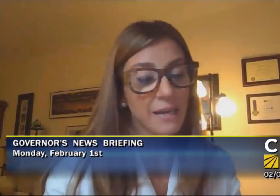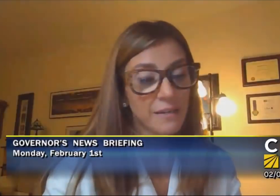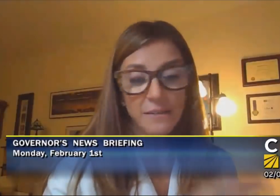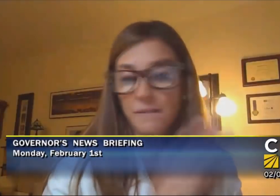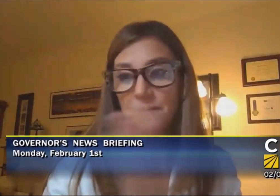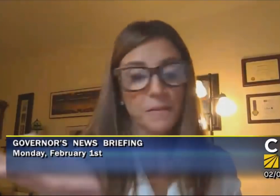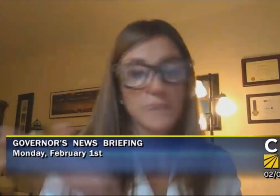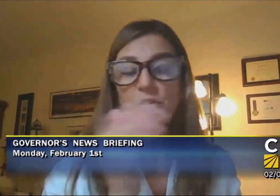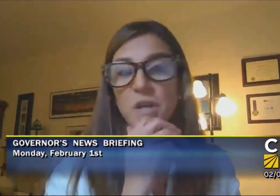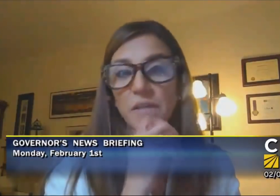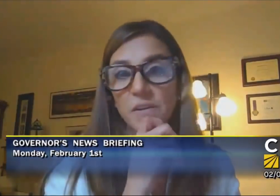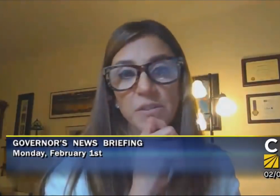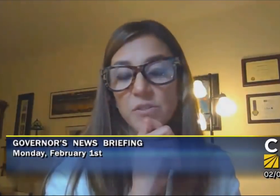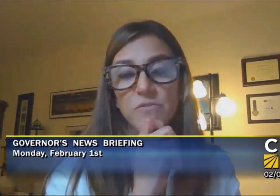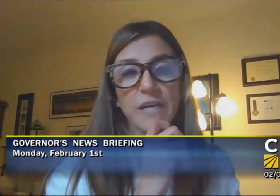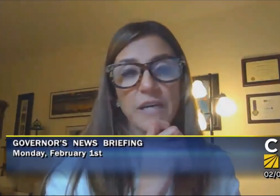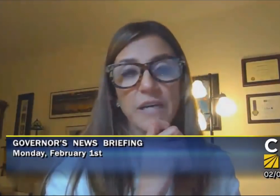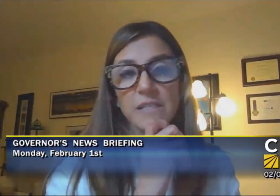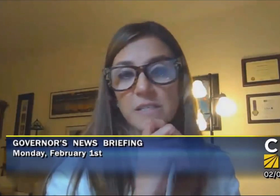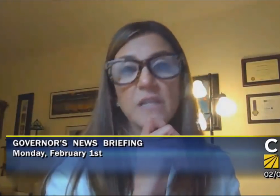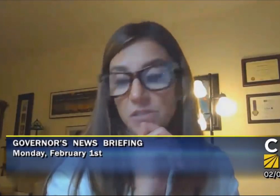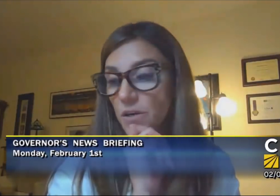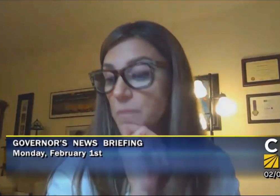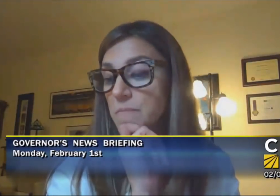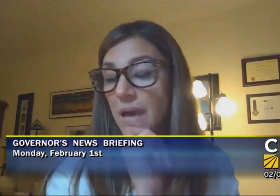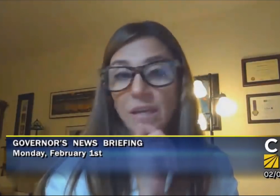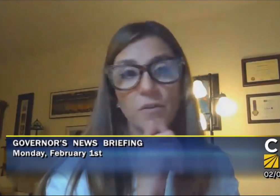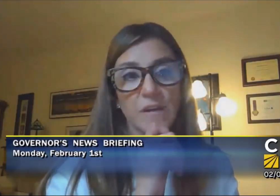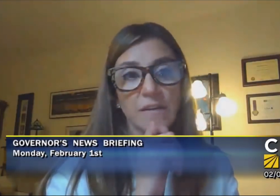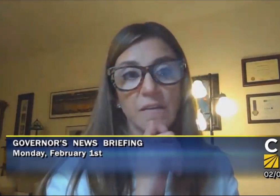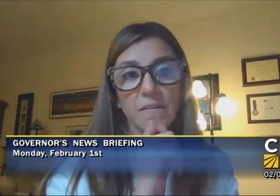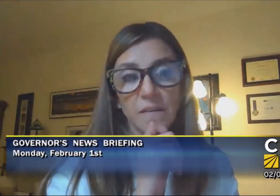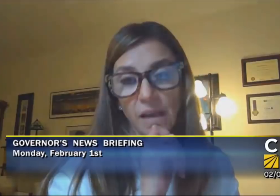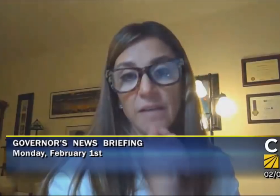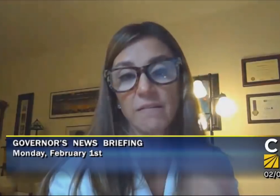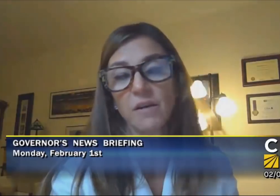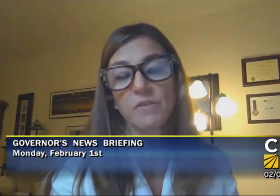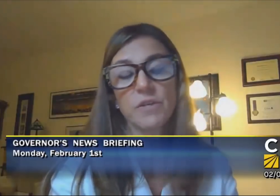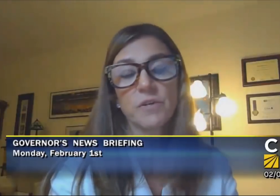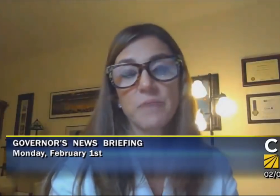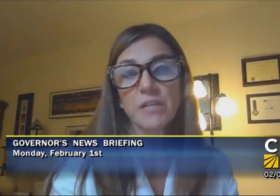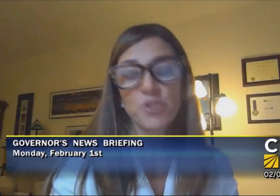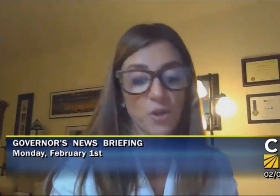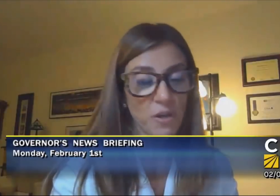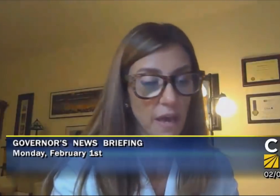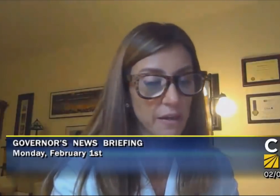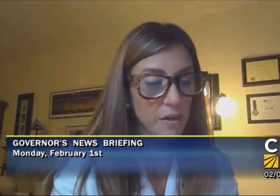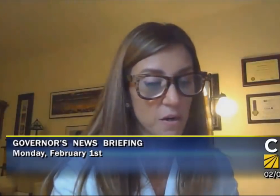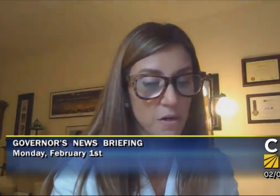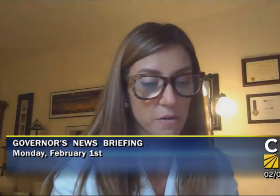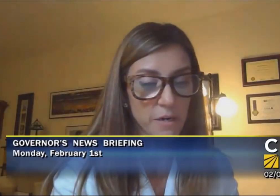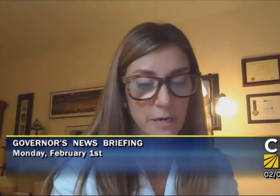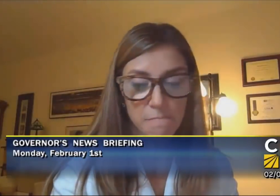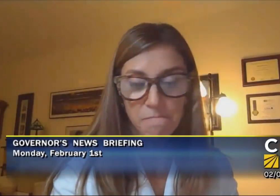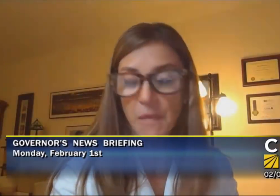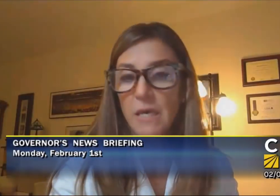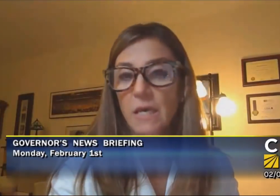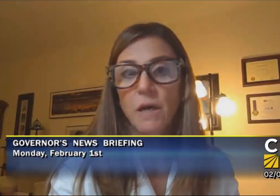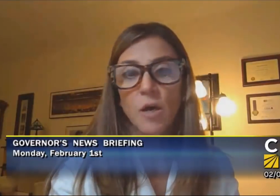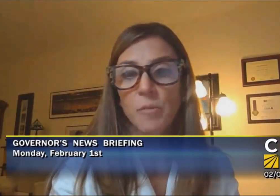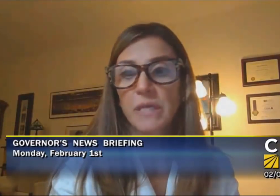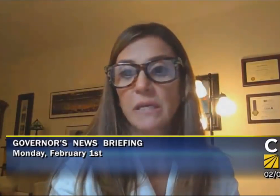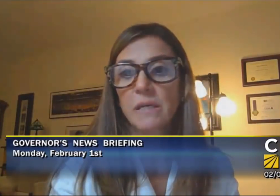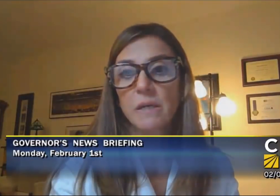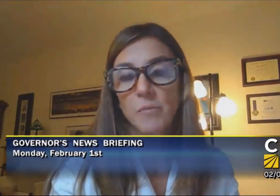immunogenic. And these are not the only two vaccines. There are many other vaccines, again, as the governor mentioned, that